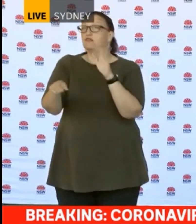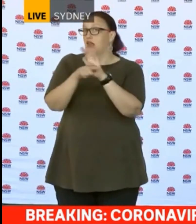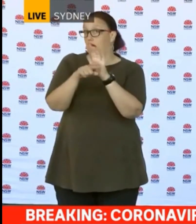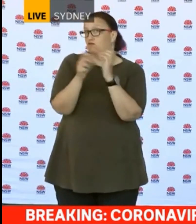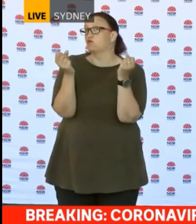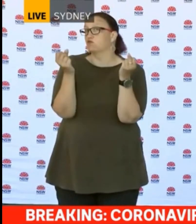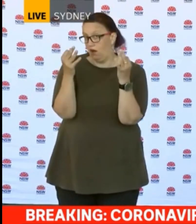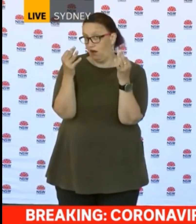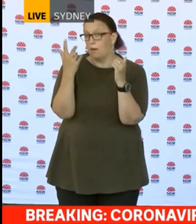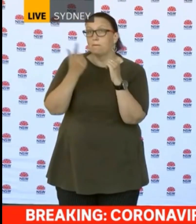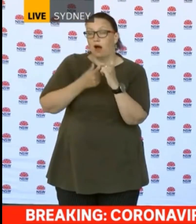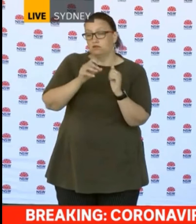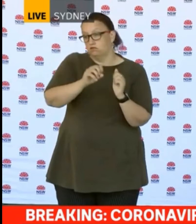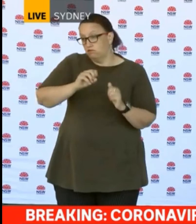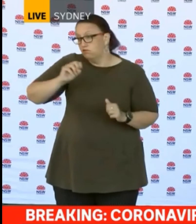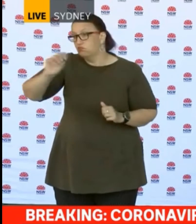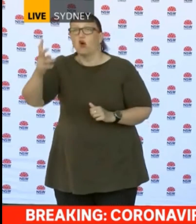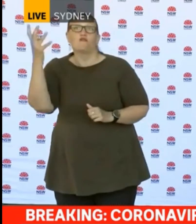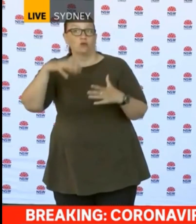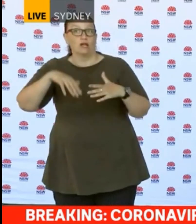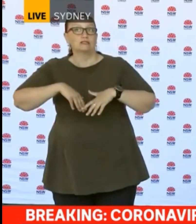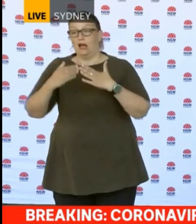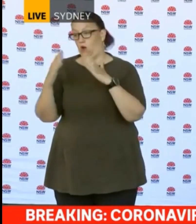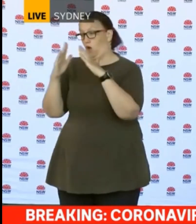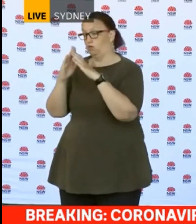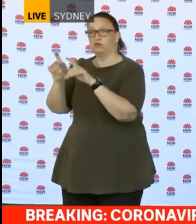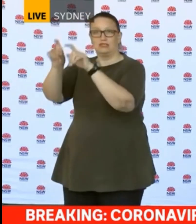tested negative, obviously they will then be placed in 14 days